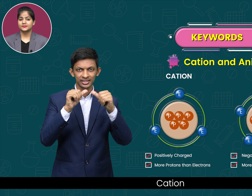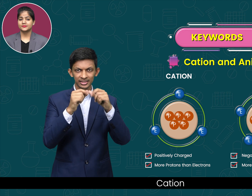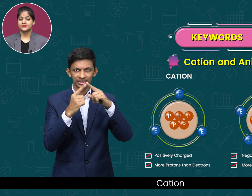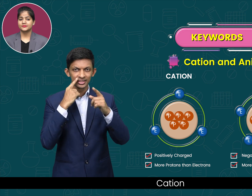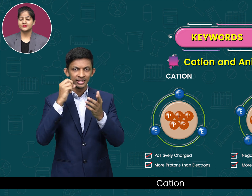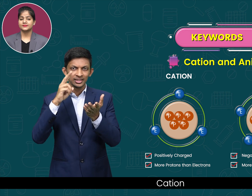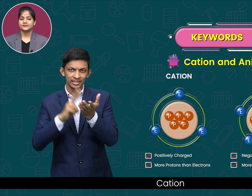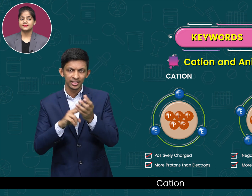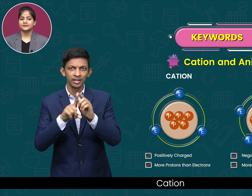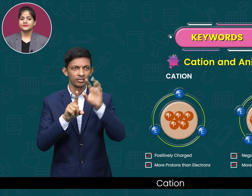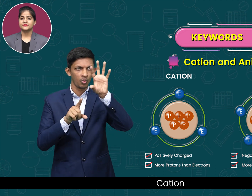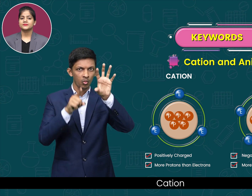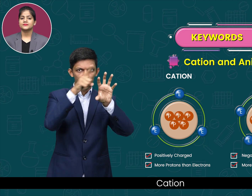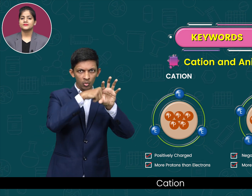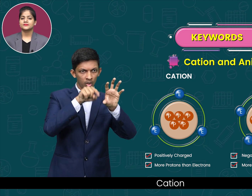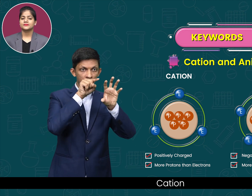cation,